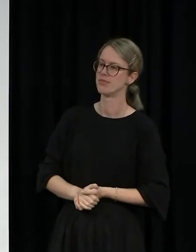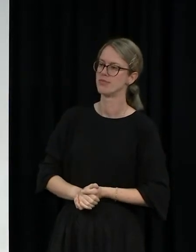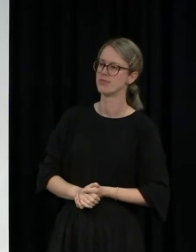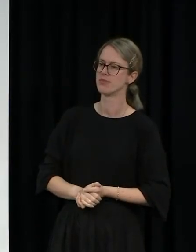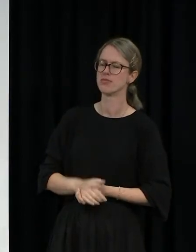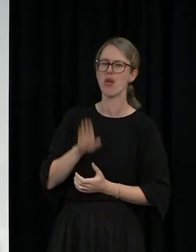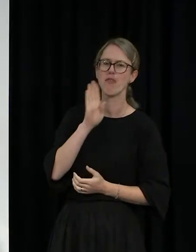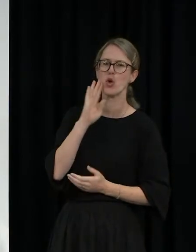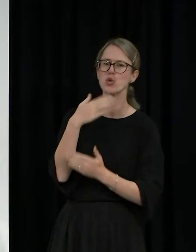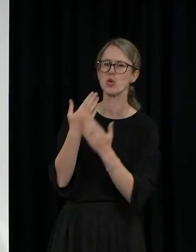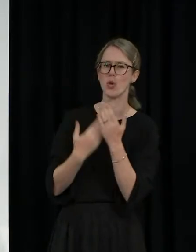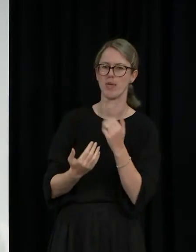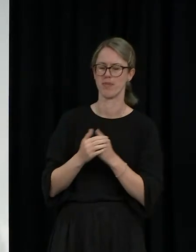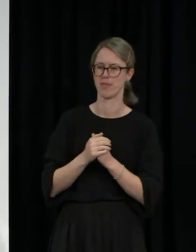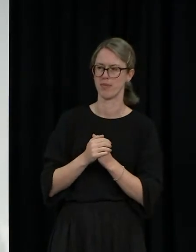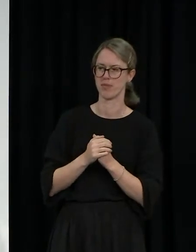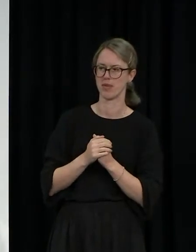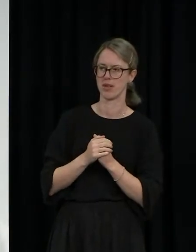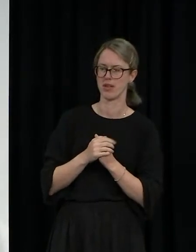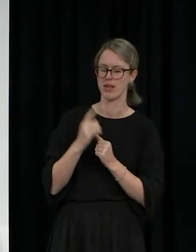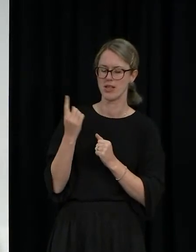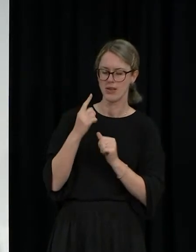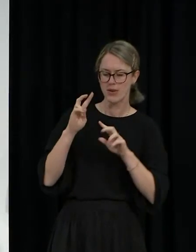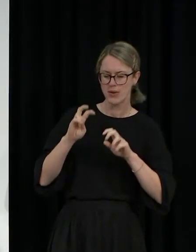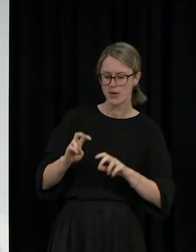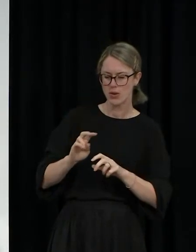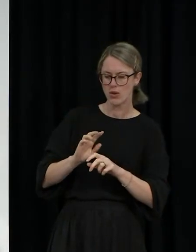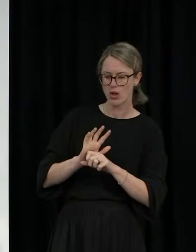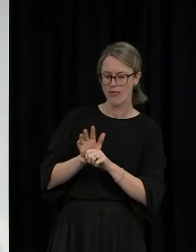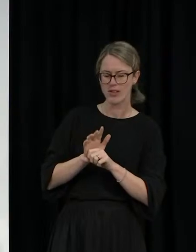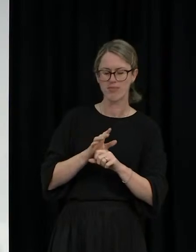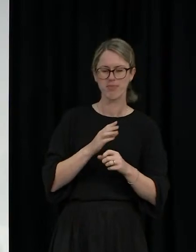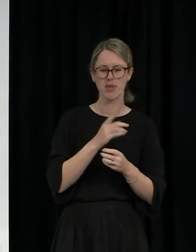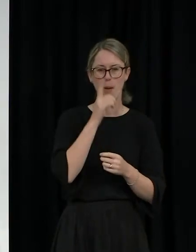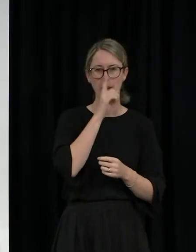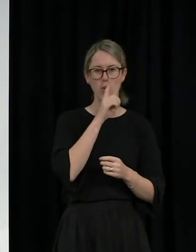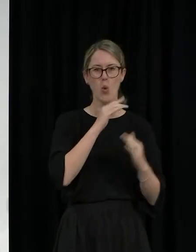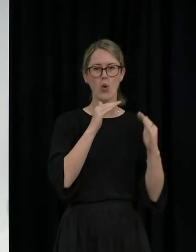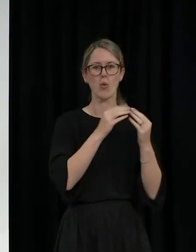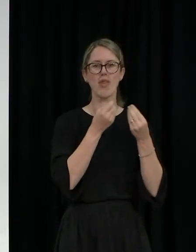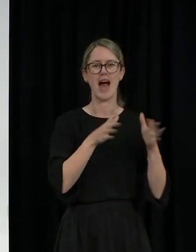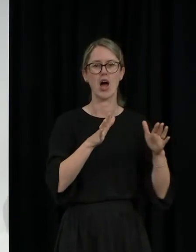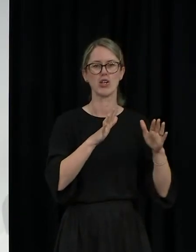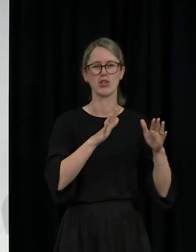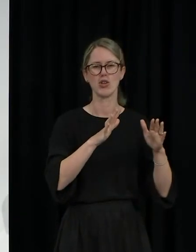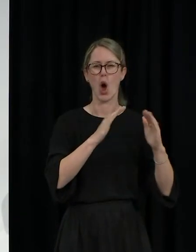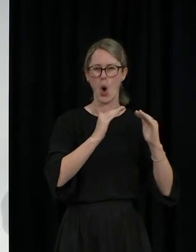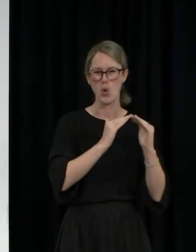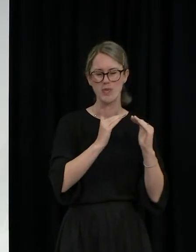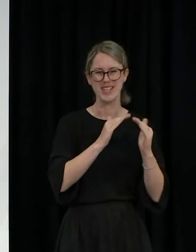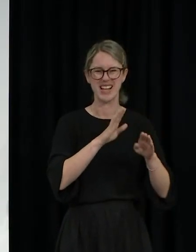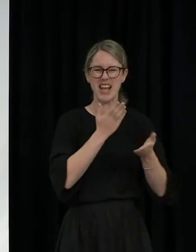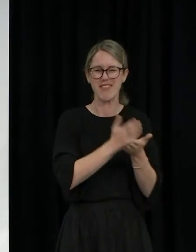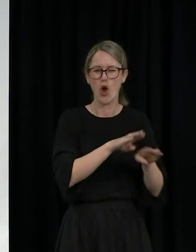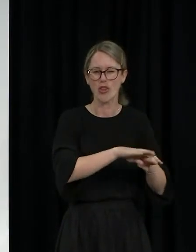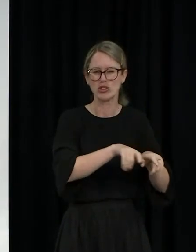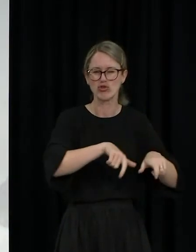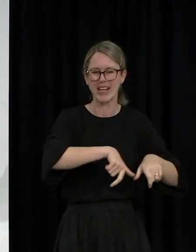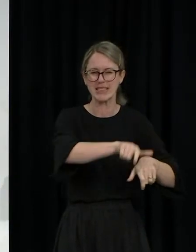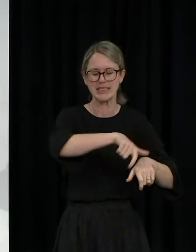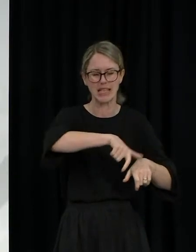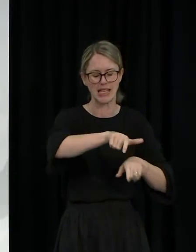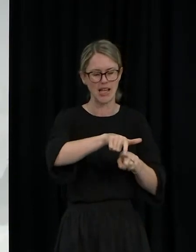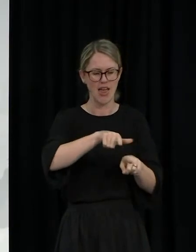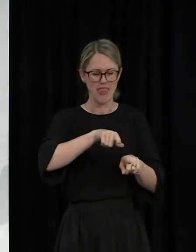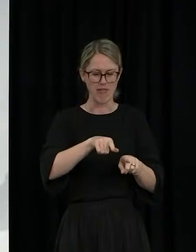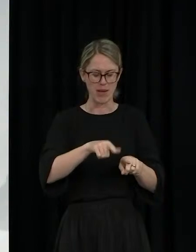reports that one strand of investigation in COVID is Auckland's homeless have been a vector for COVID for some time, maybe even back to the beginning